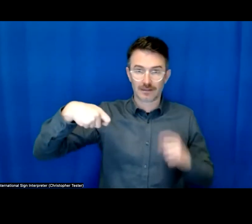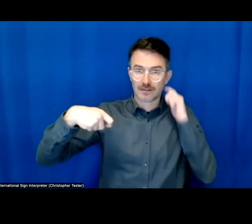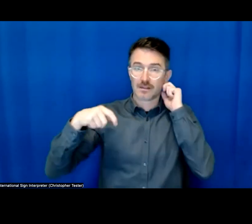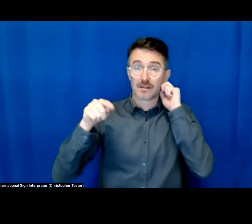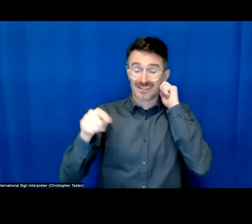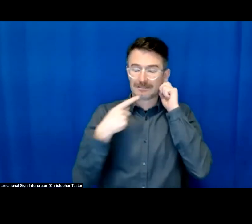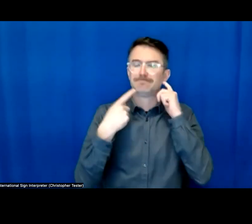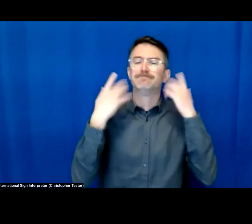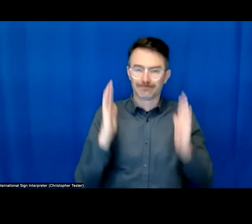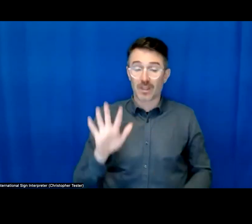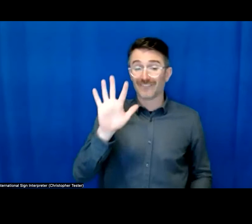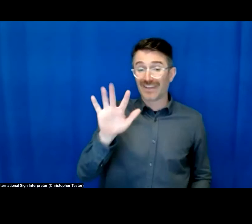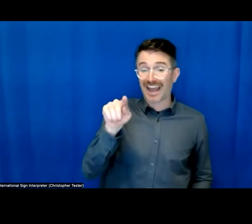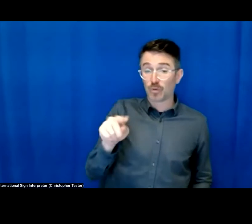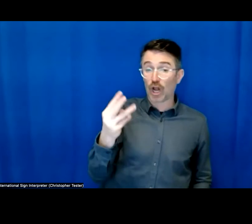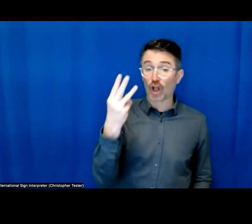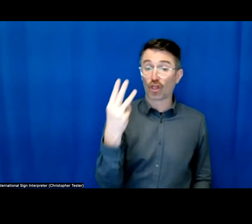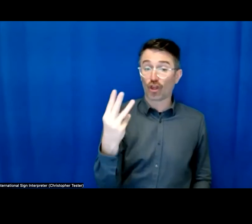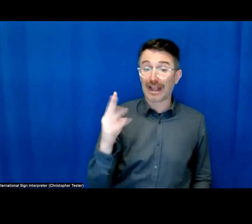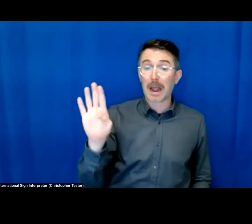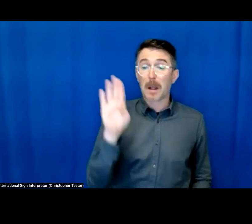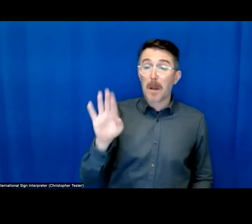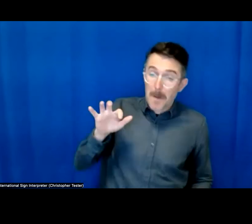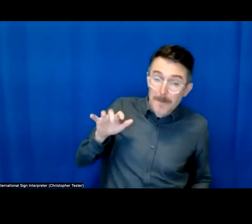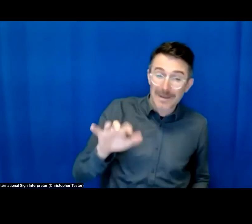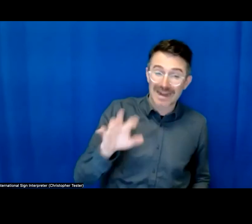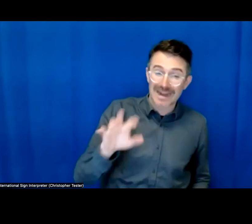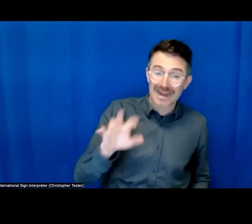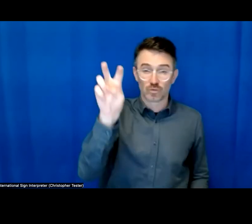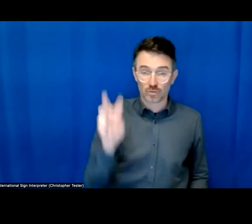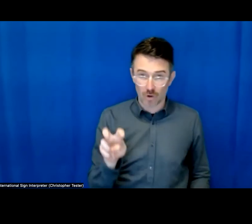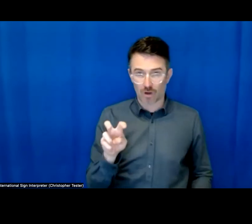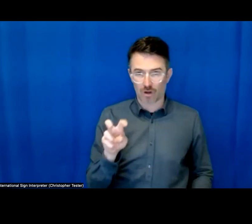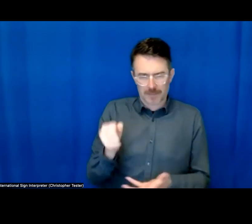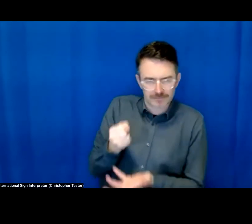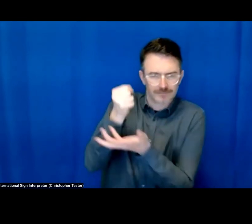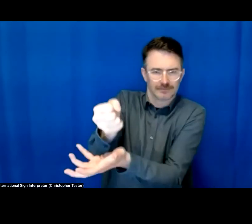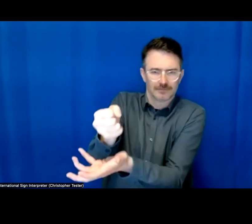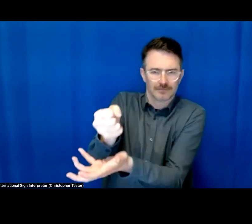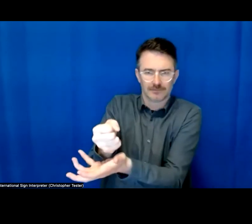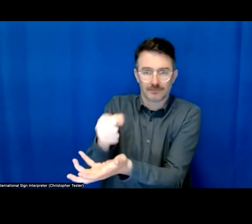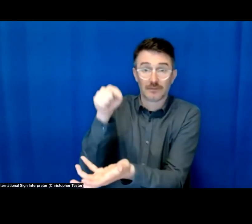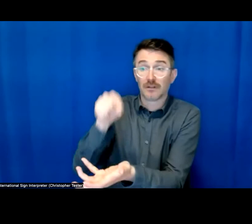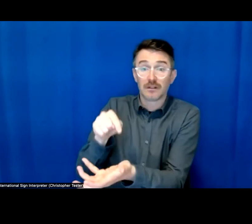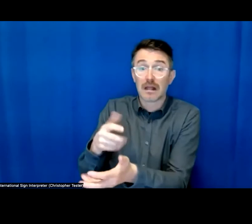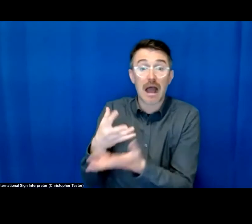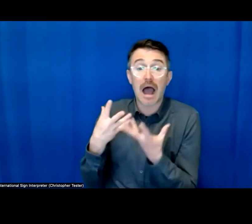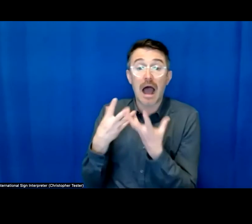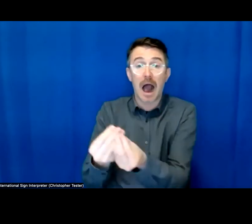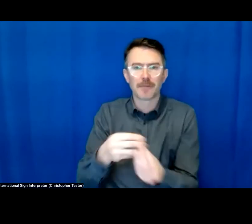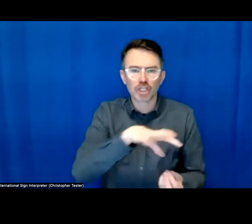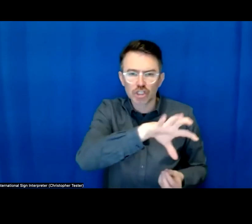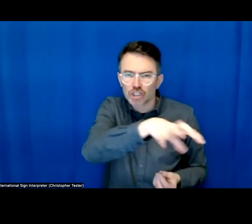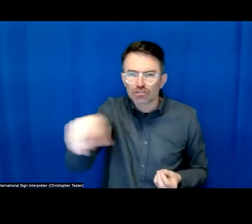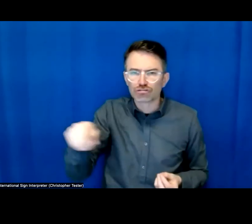integrate gender equality considerations. The Prime Minister has also given a mandate to my minister to